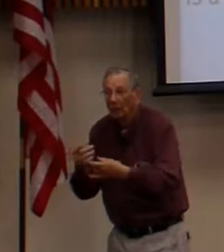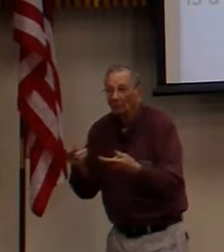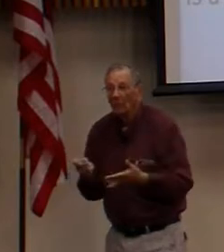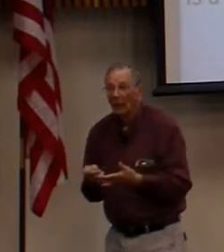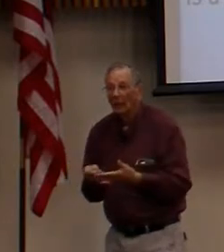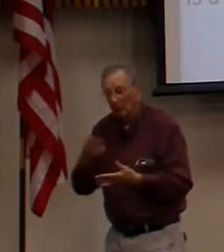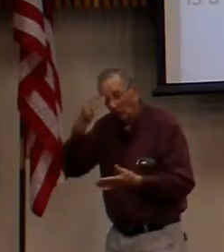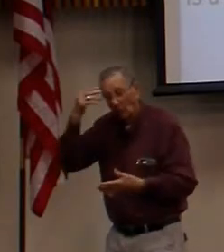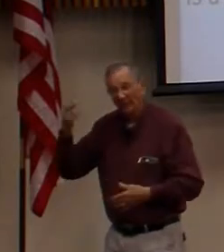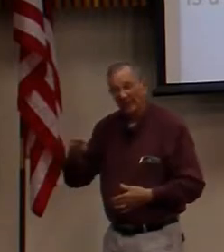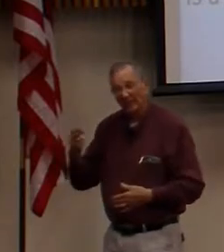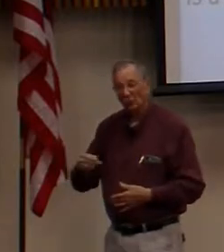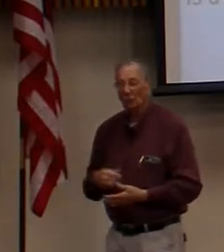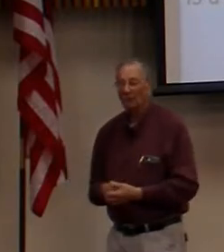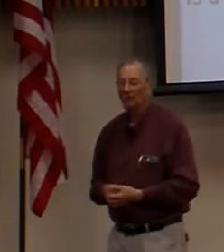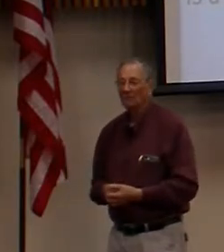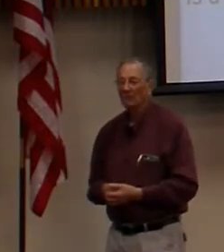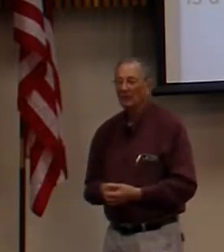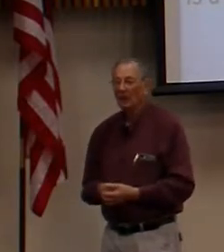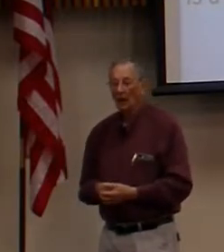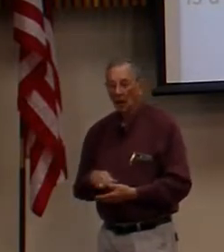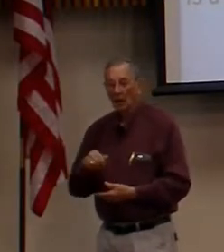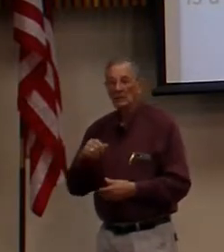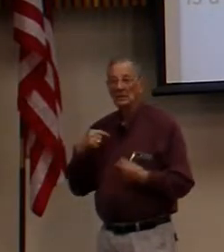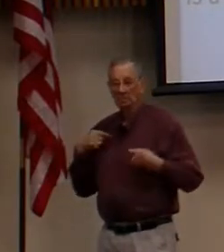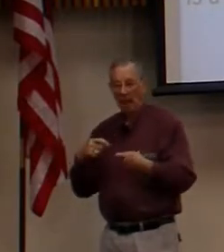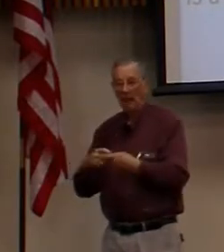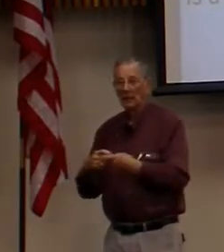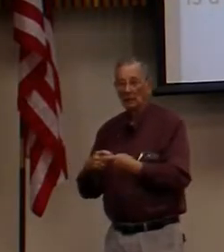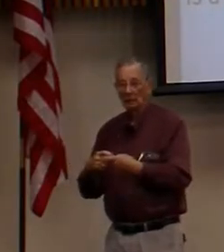it. Its official language is Spanish.